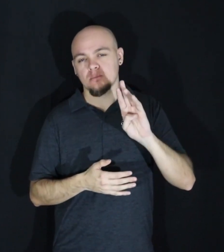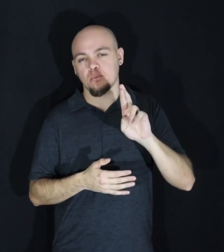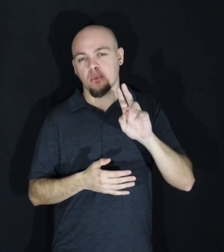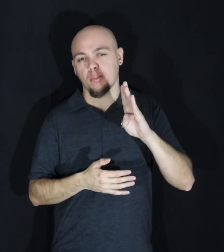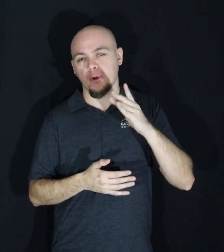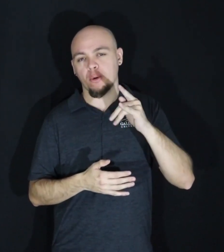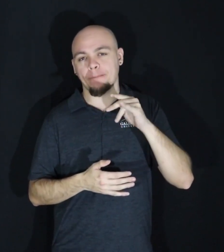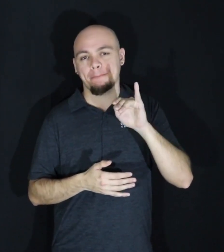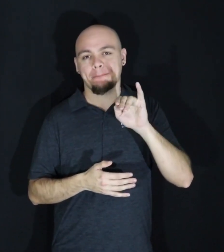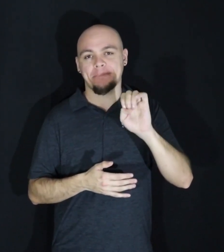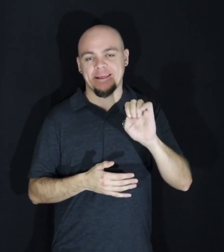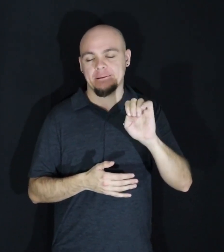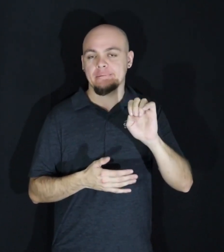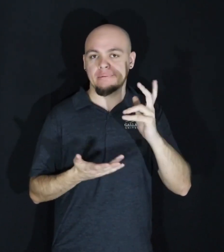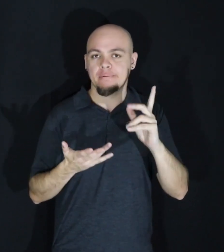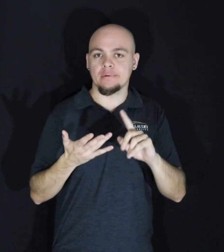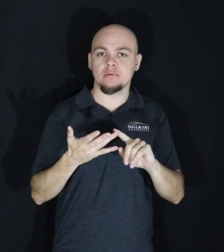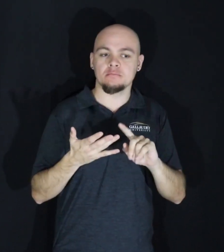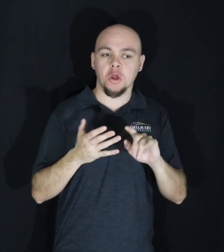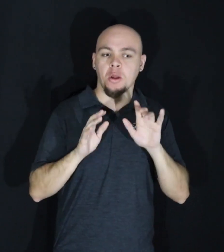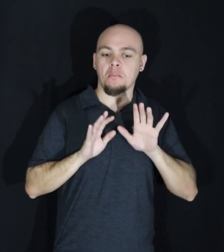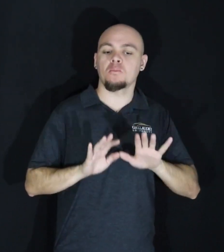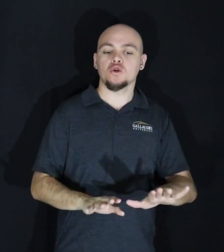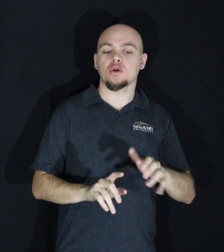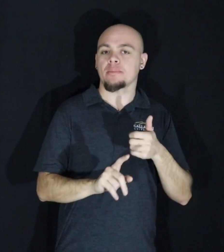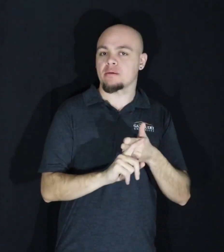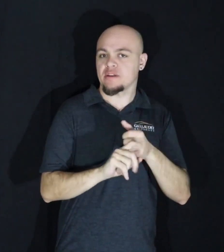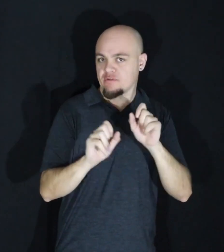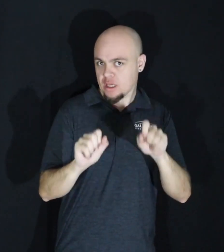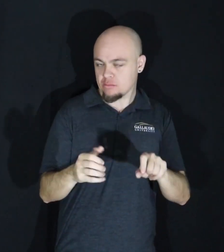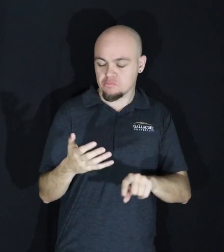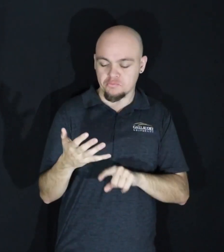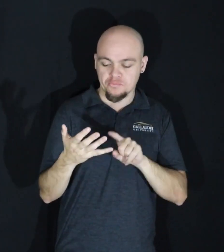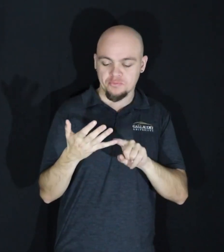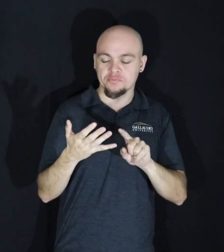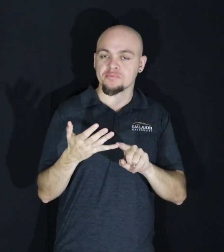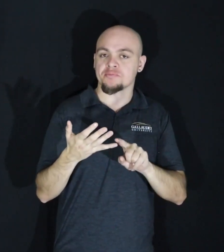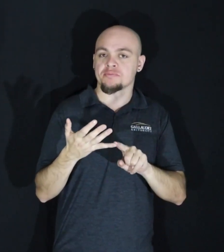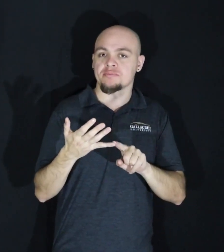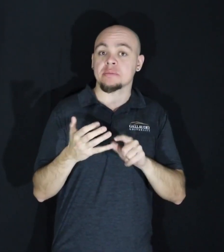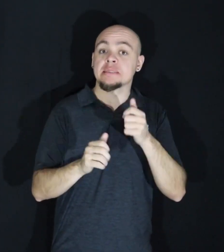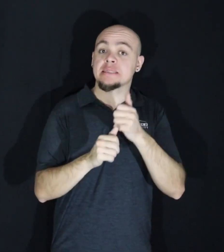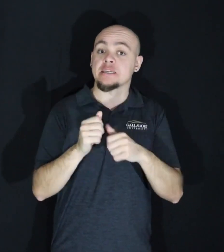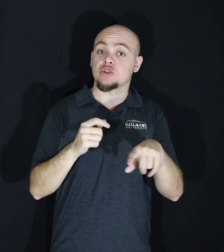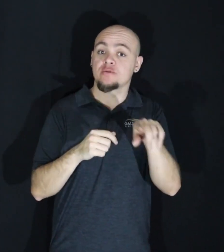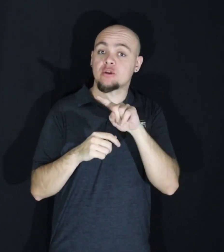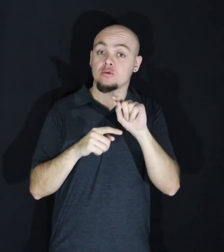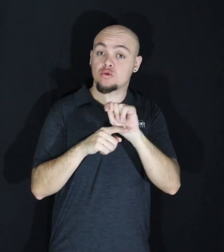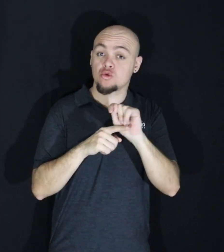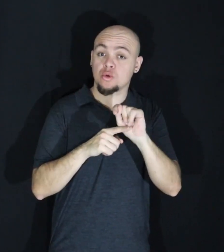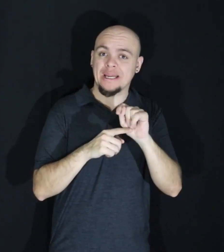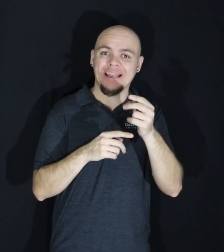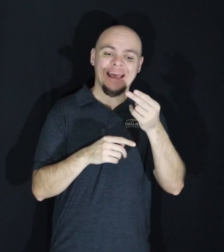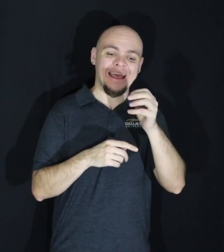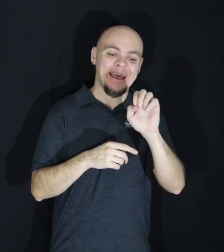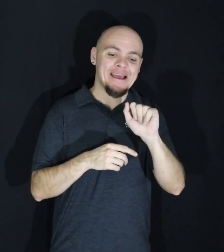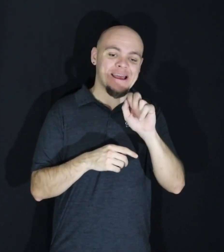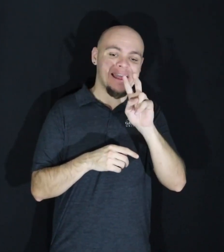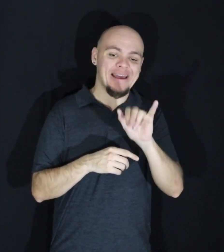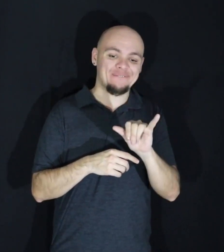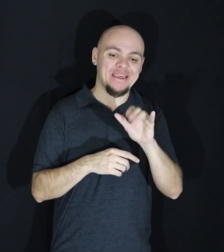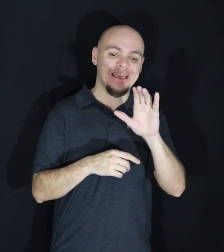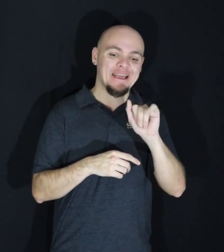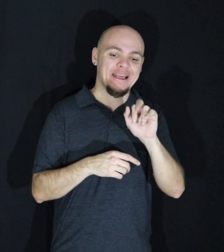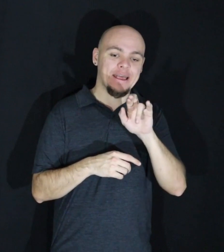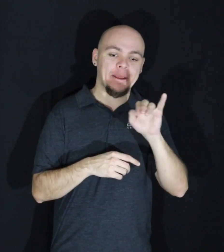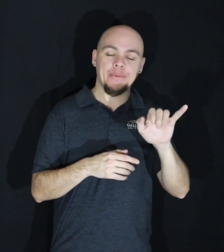have the ability to push themselves up off the ground. And lastly, I encourage each of you to train heavy carries. This is going to